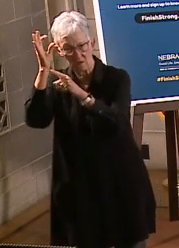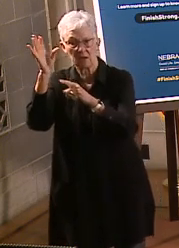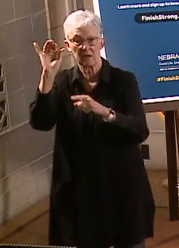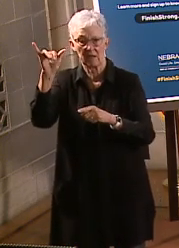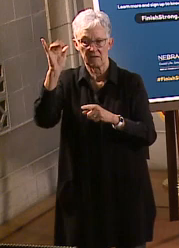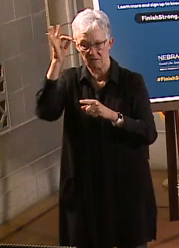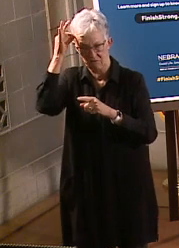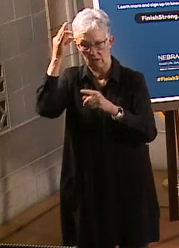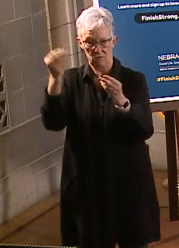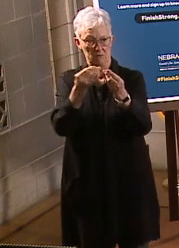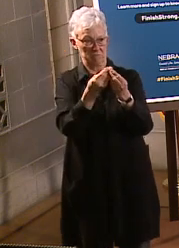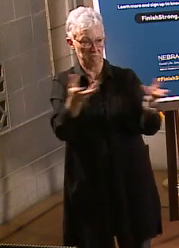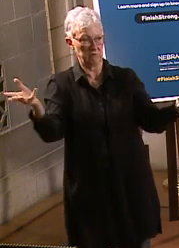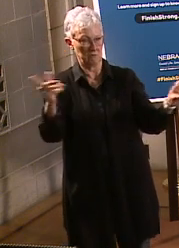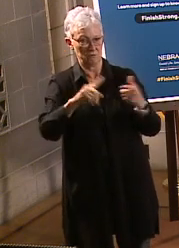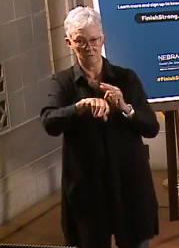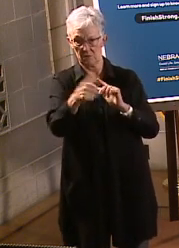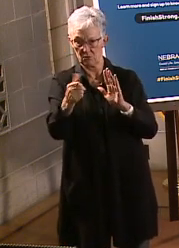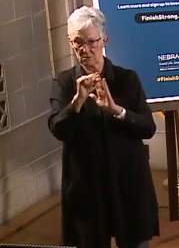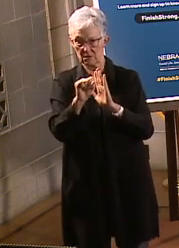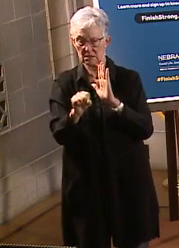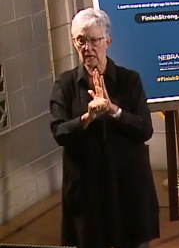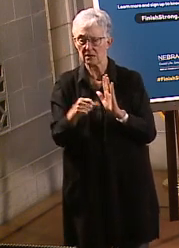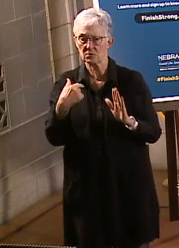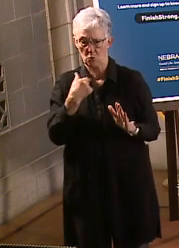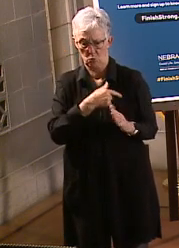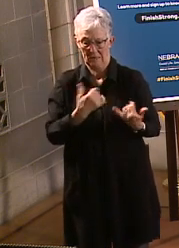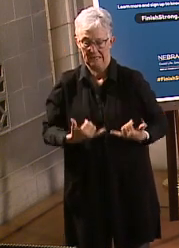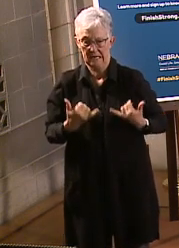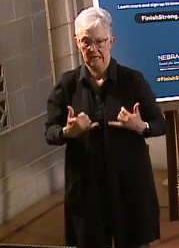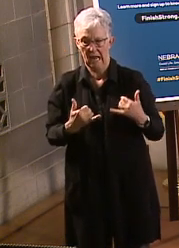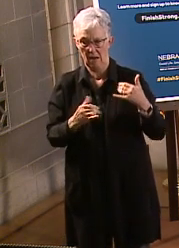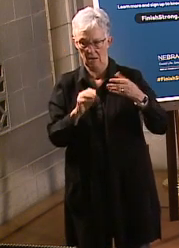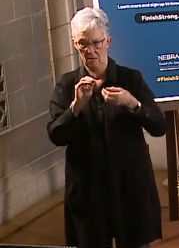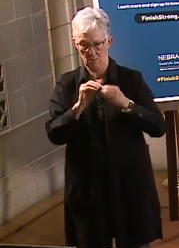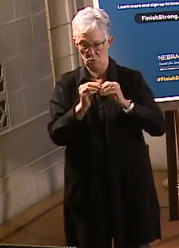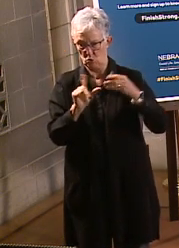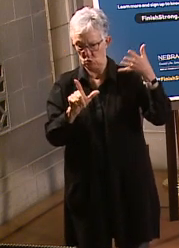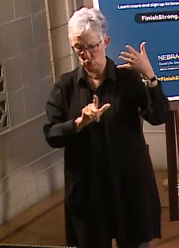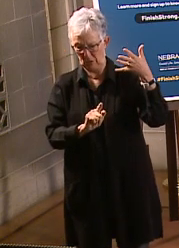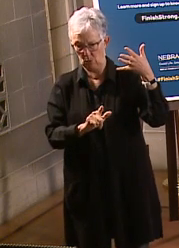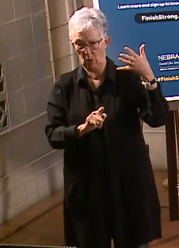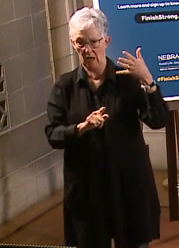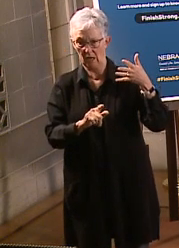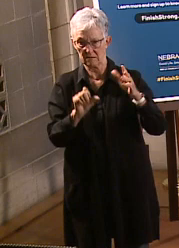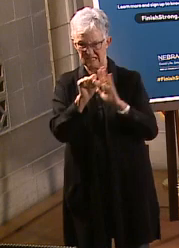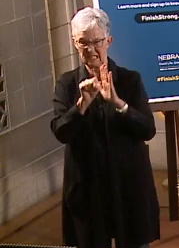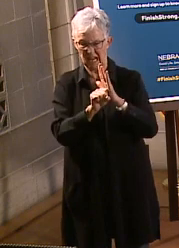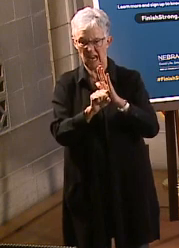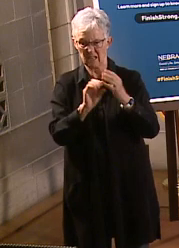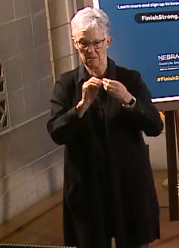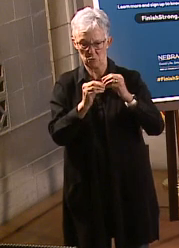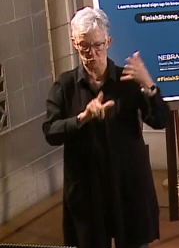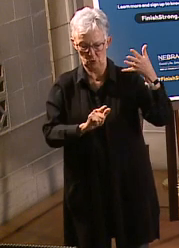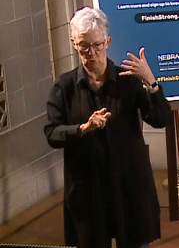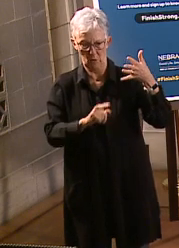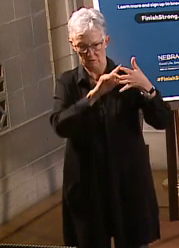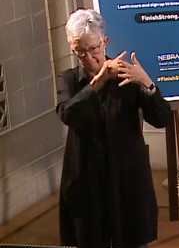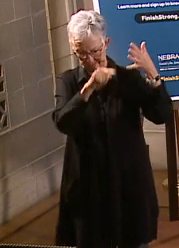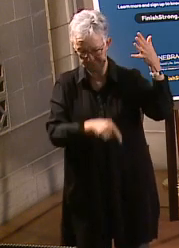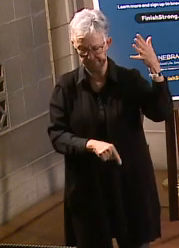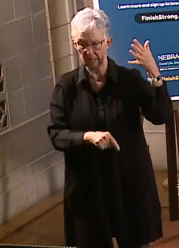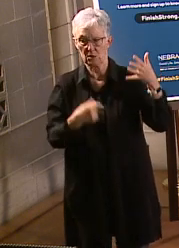Right now, we're ranked number 21 as far as first dose out to about 15% of the people.